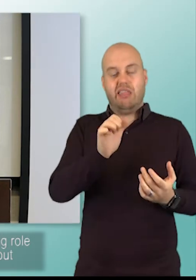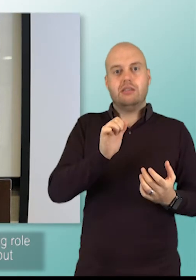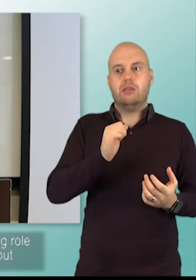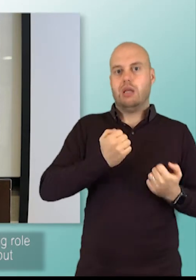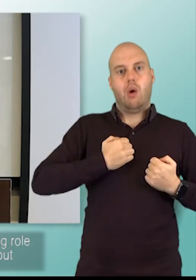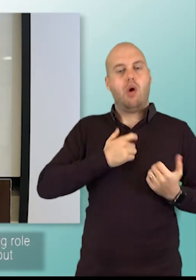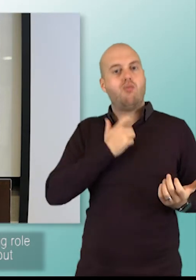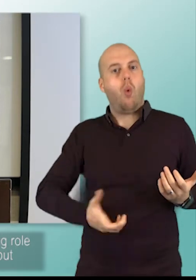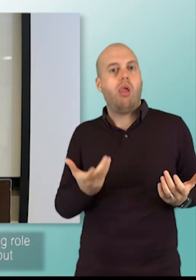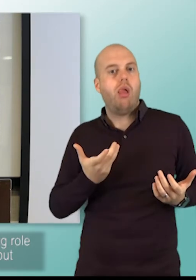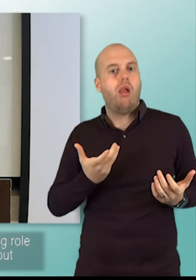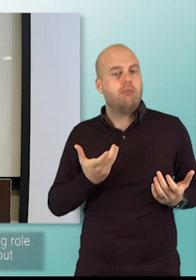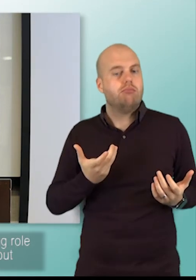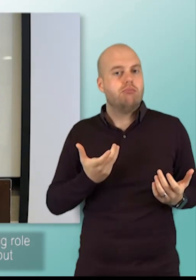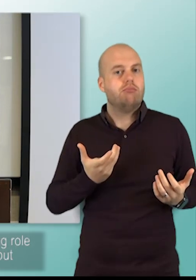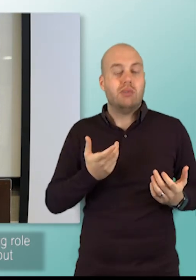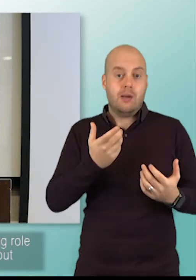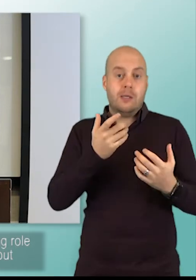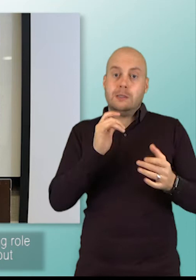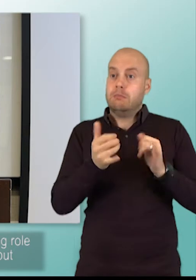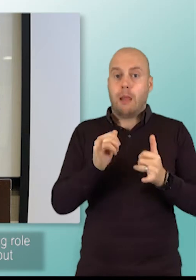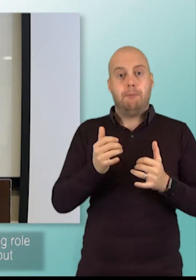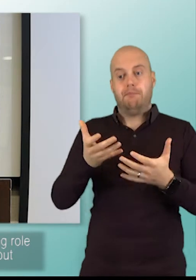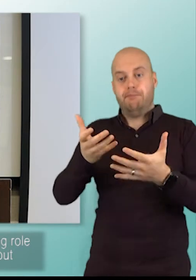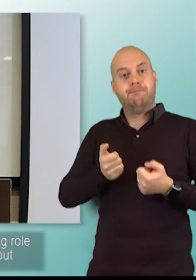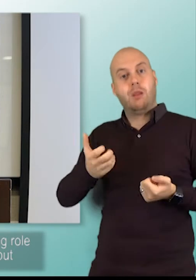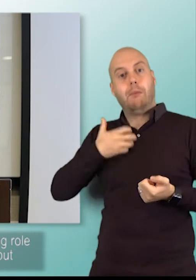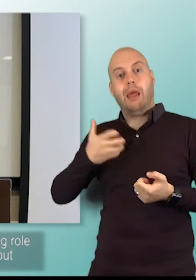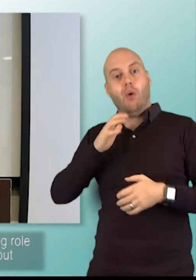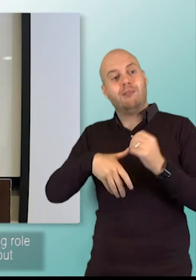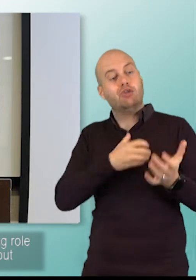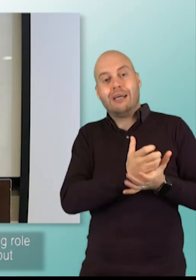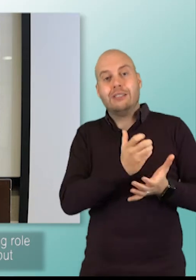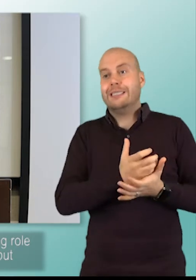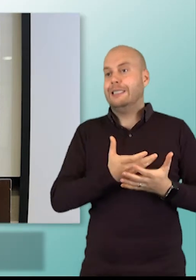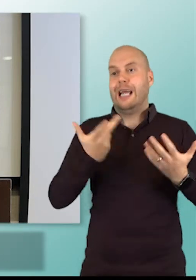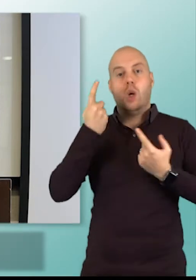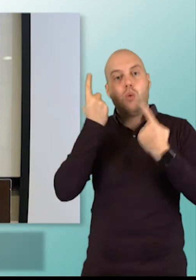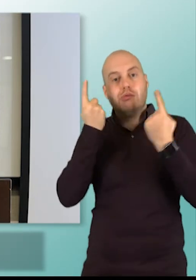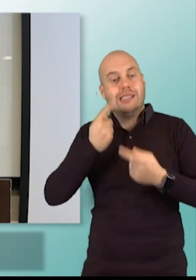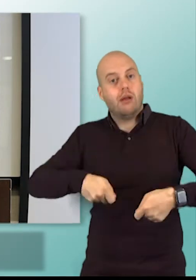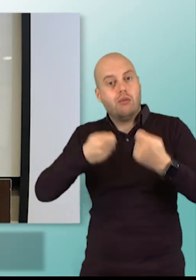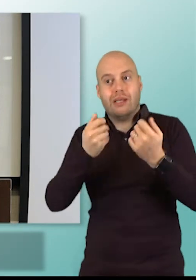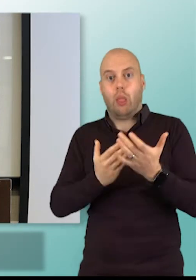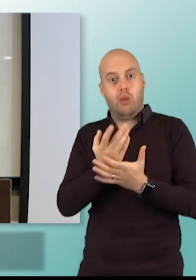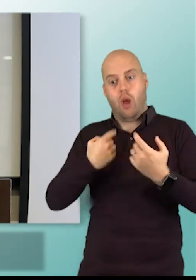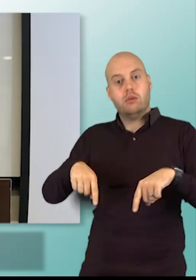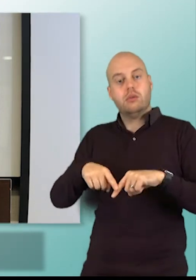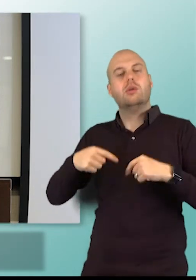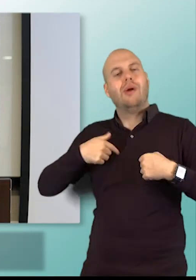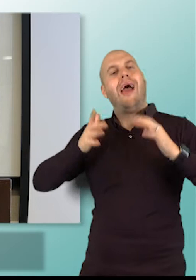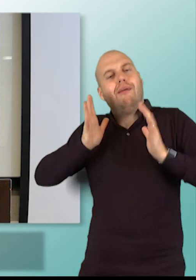an enforcement and monitoring role, and we do get a steady stream of complaints about charities, concerns that are raised with